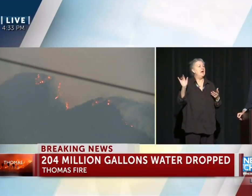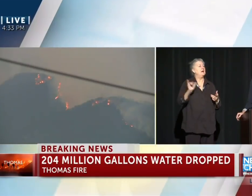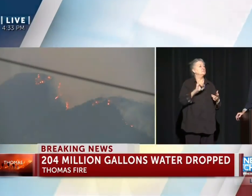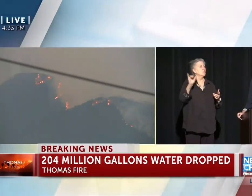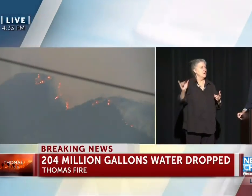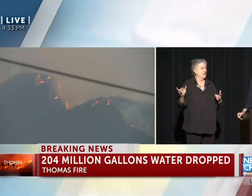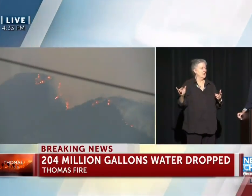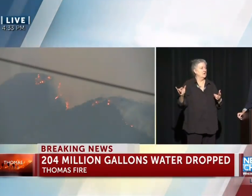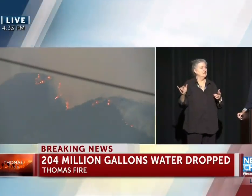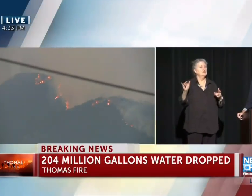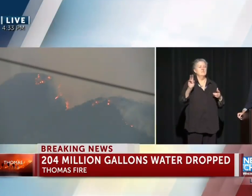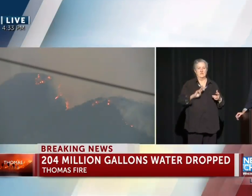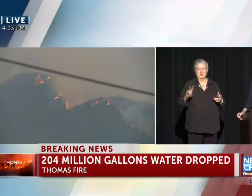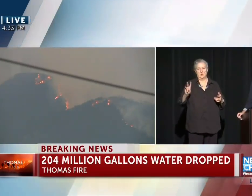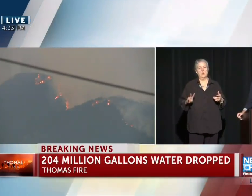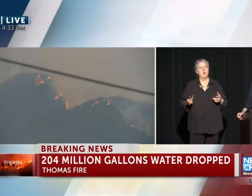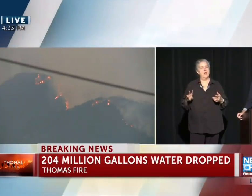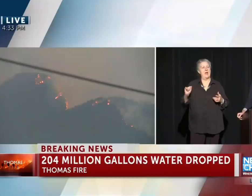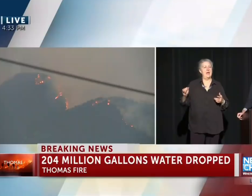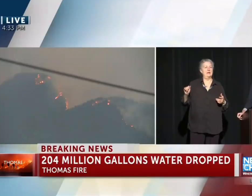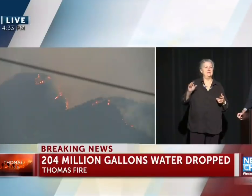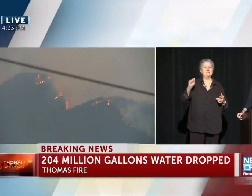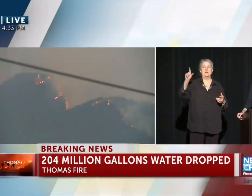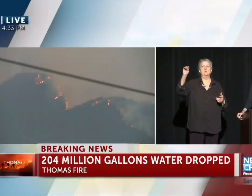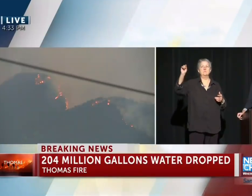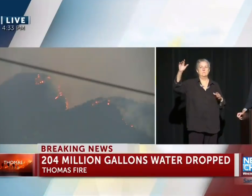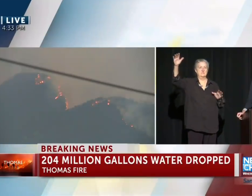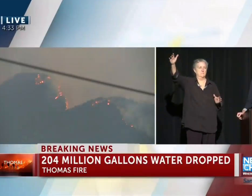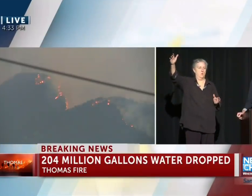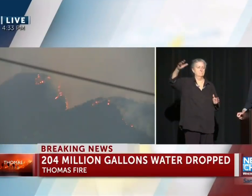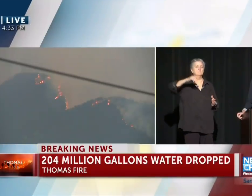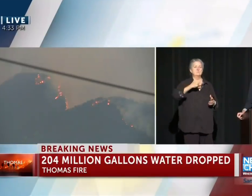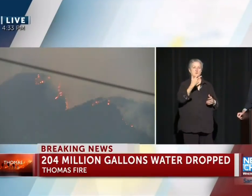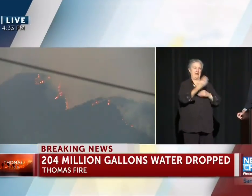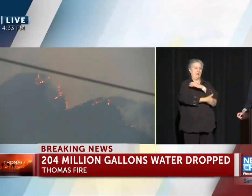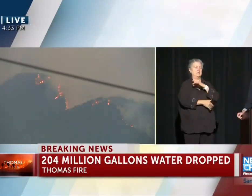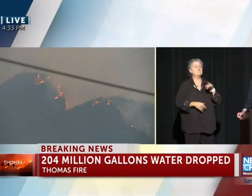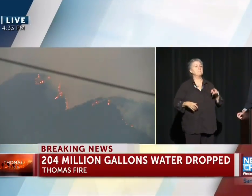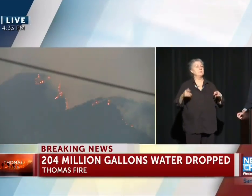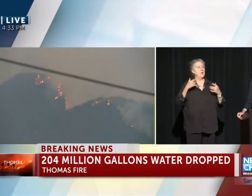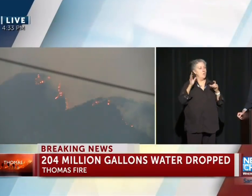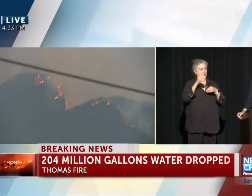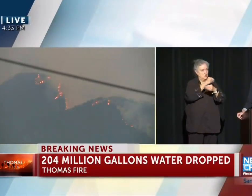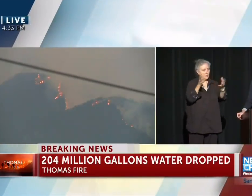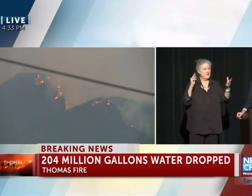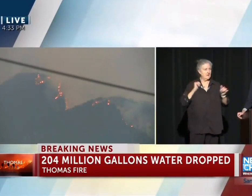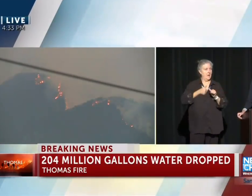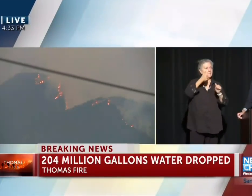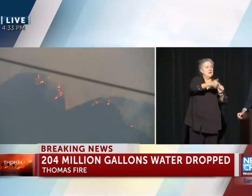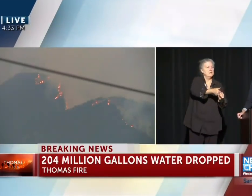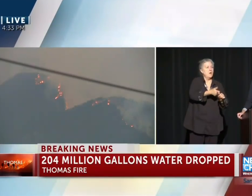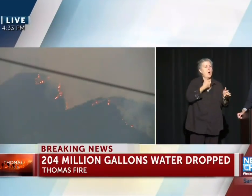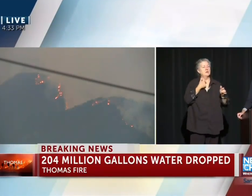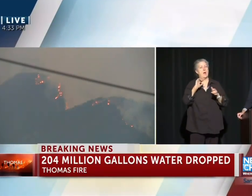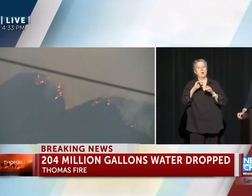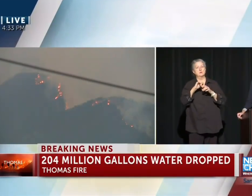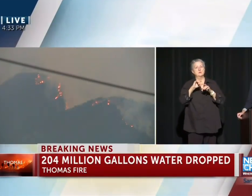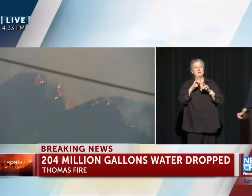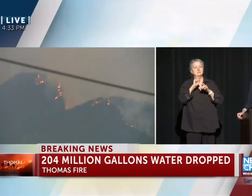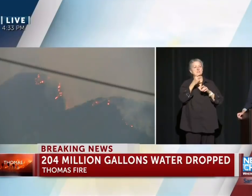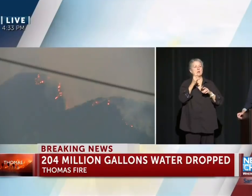well as down in Ventura and in San Luis Obispo counties. I wanted to provide an update on our